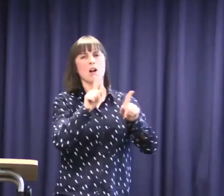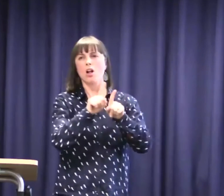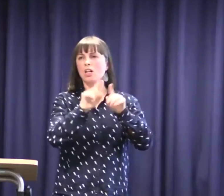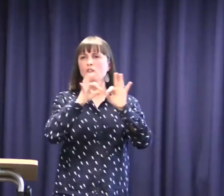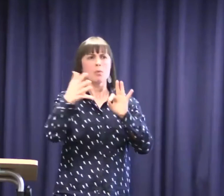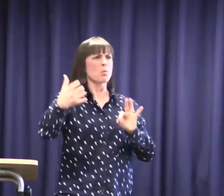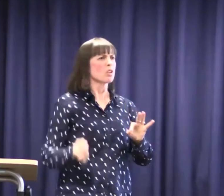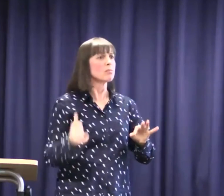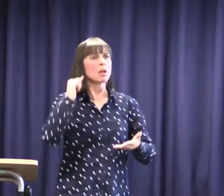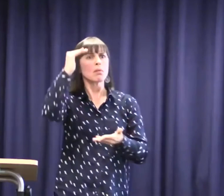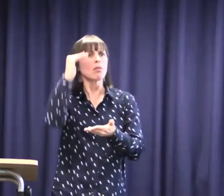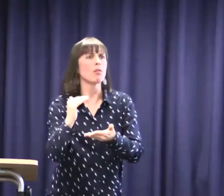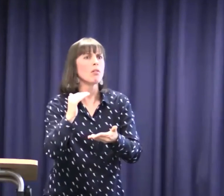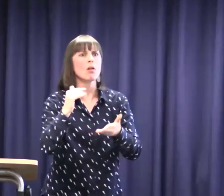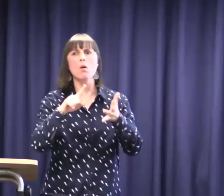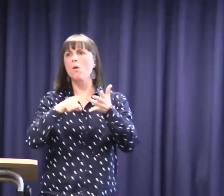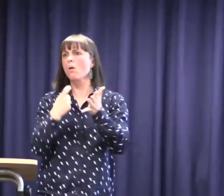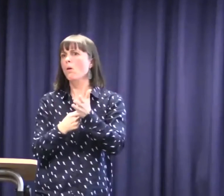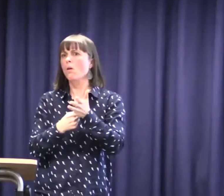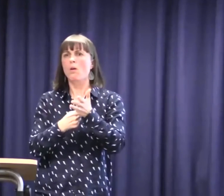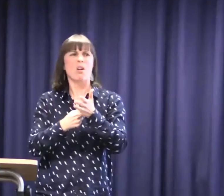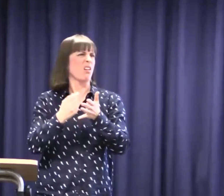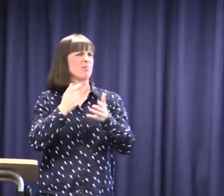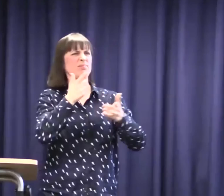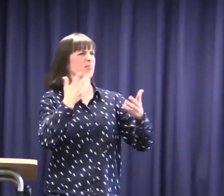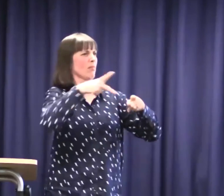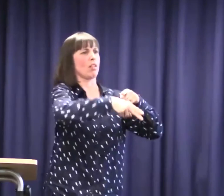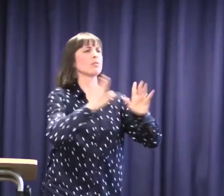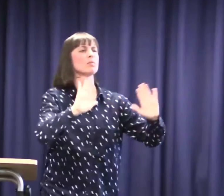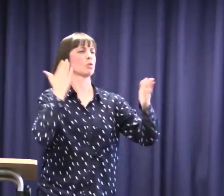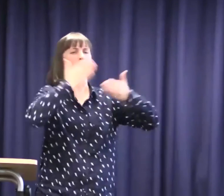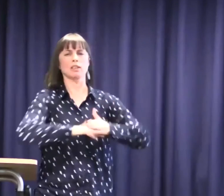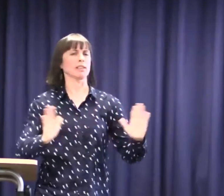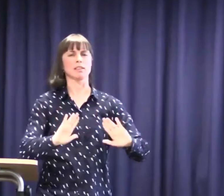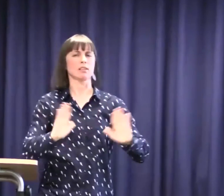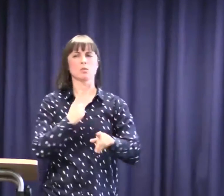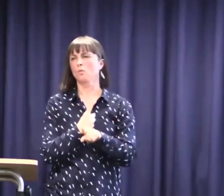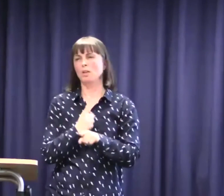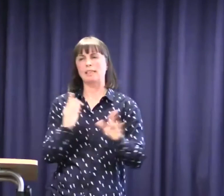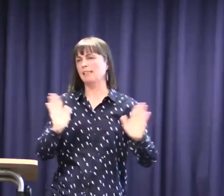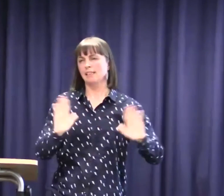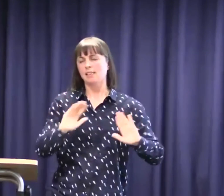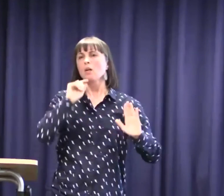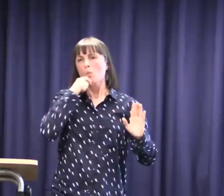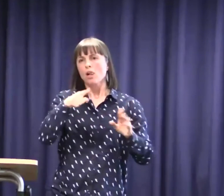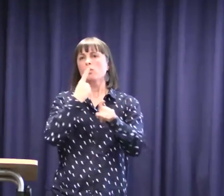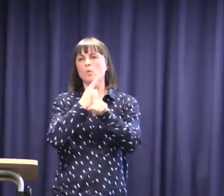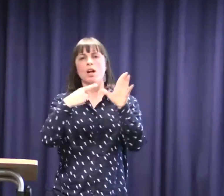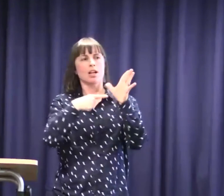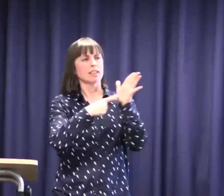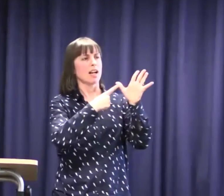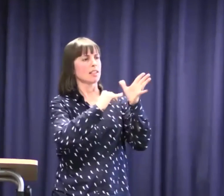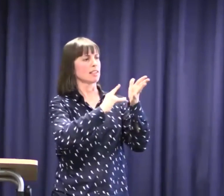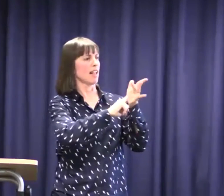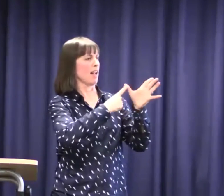It's not talking about the NDIS trial issue. Industrial issues, beg my pardon. We're not talking about any industrial issues